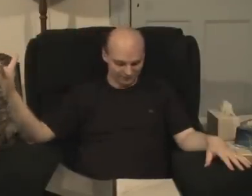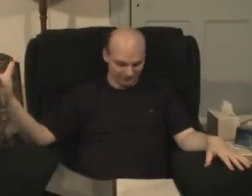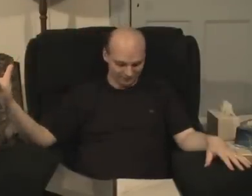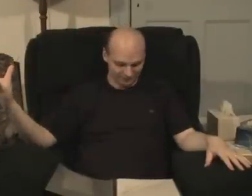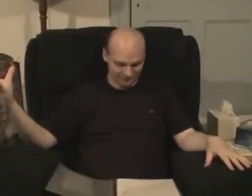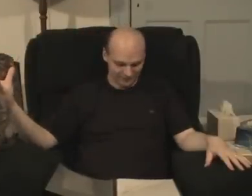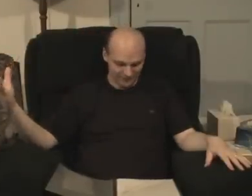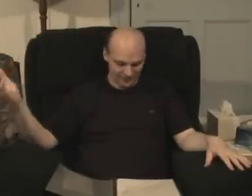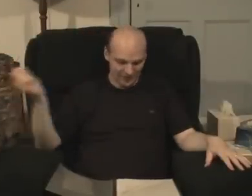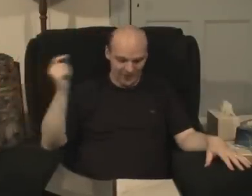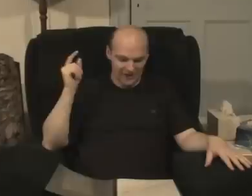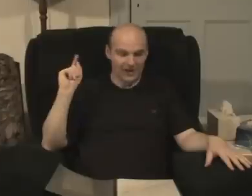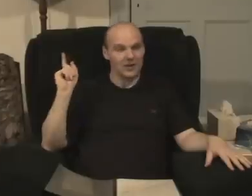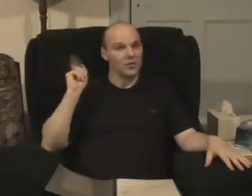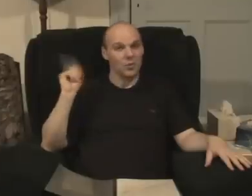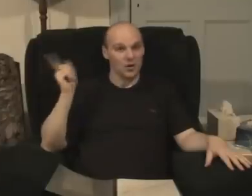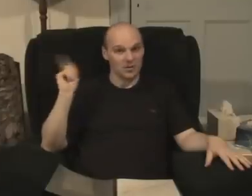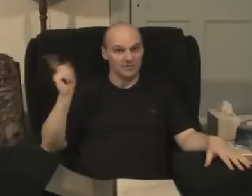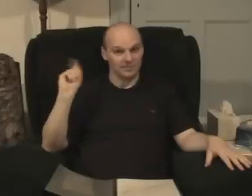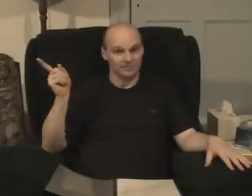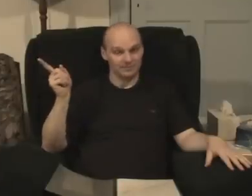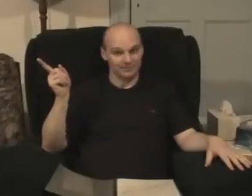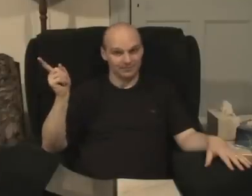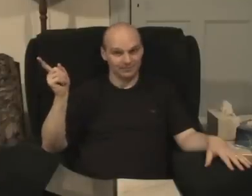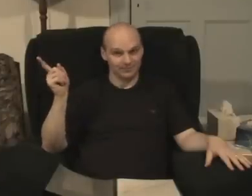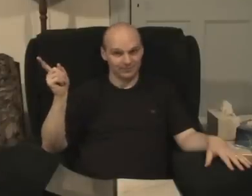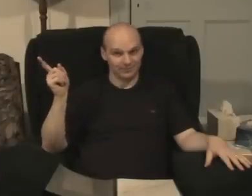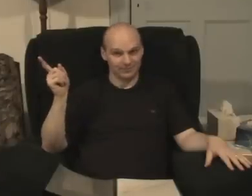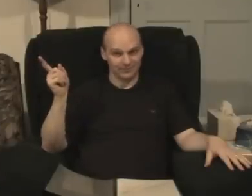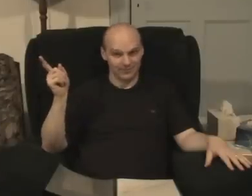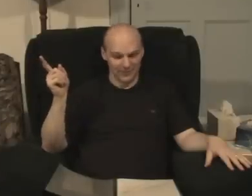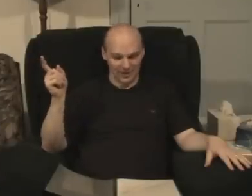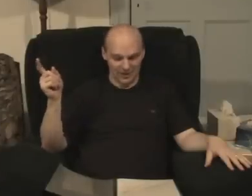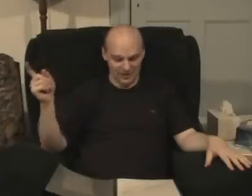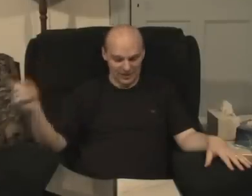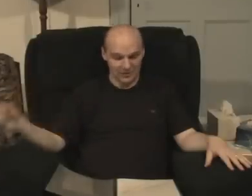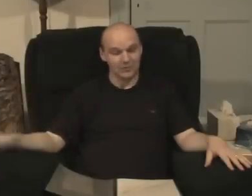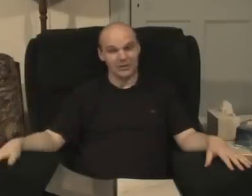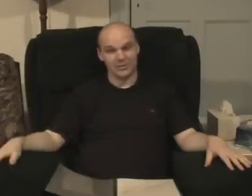And then what? And that's all for this.